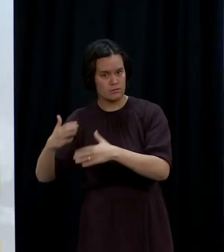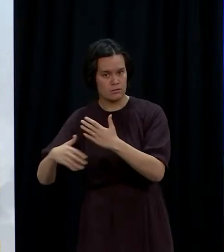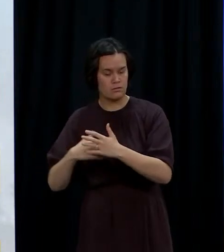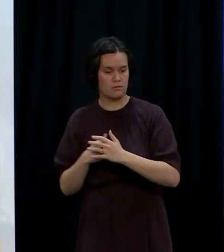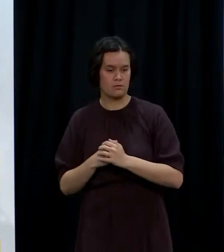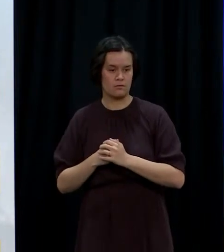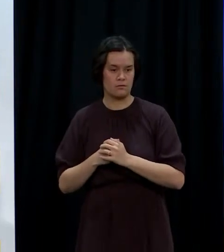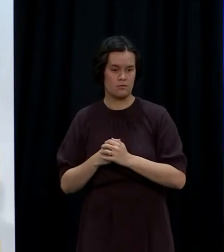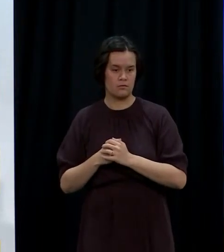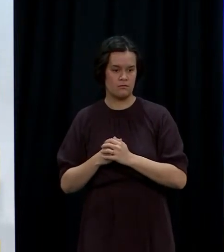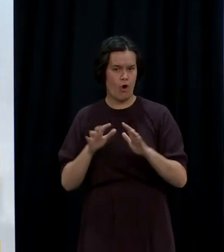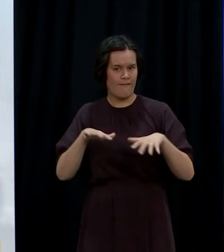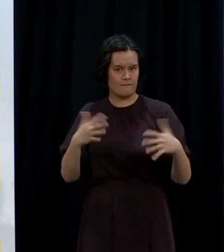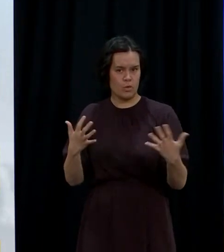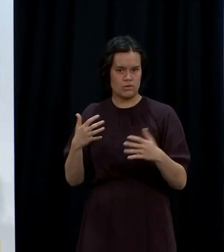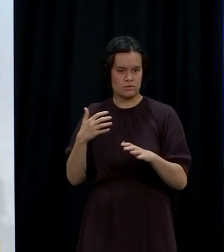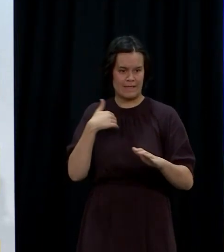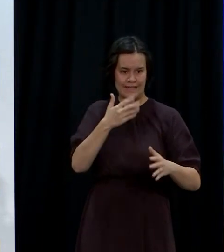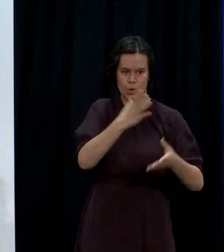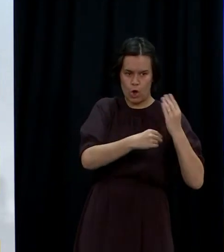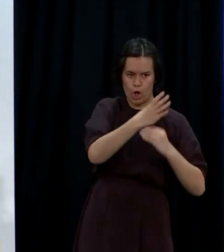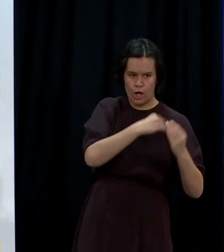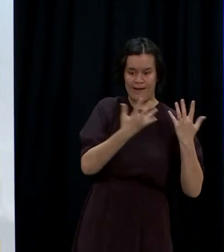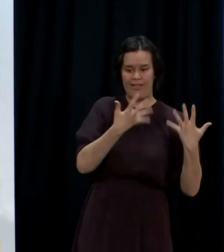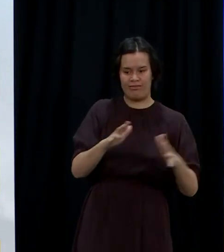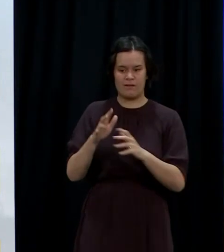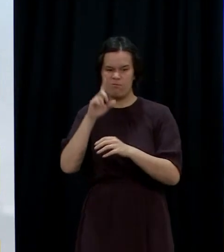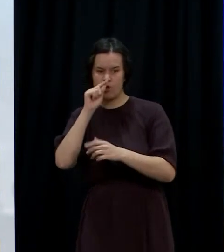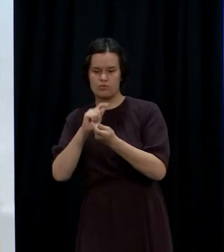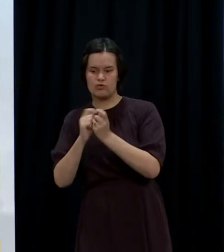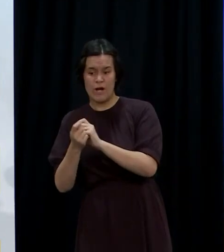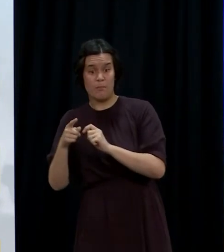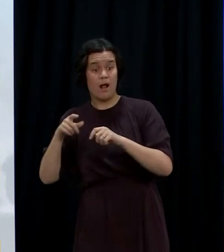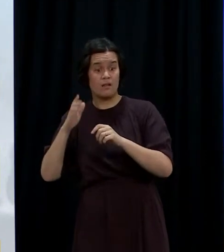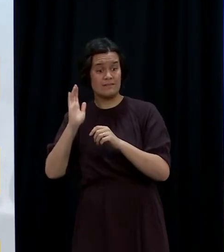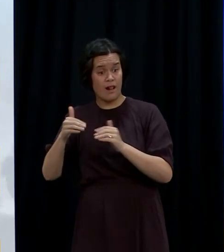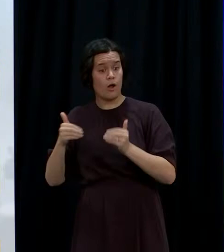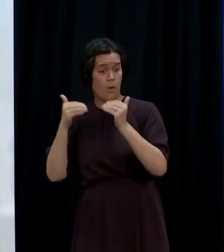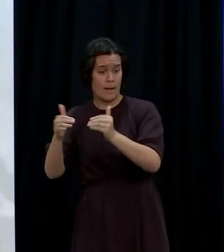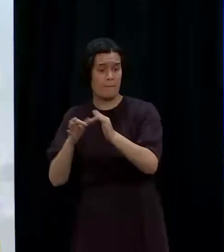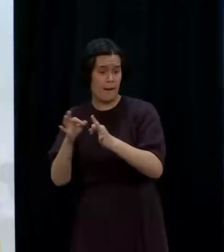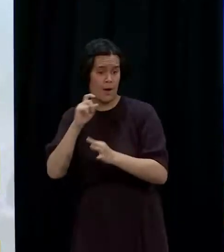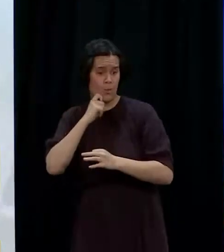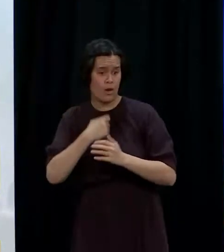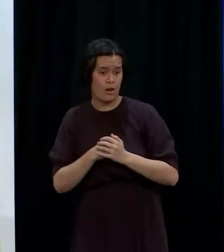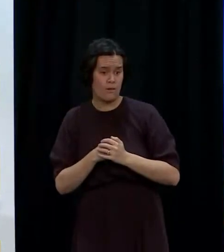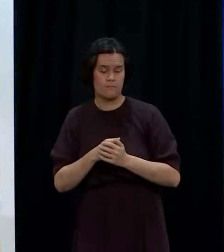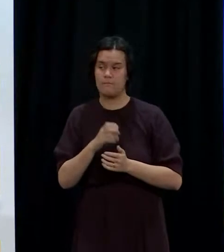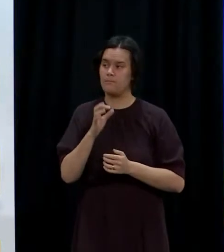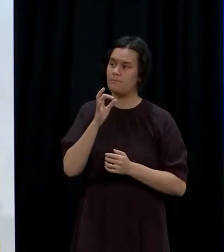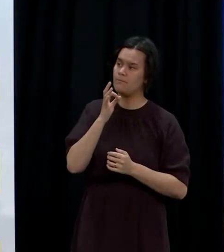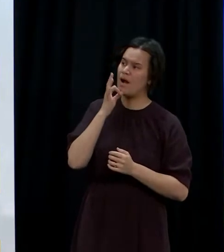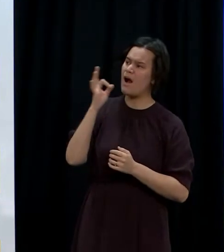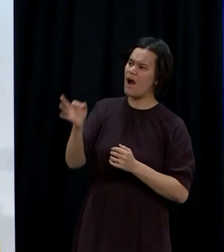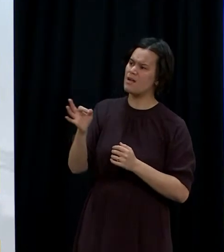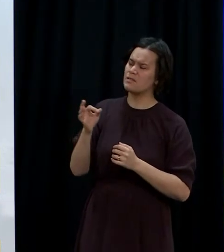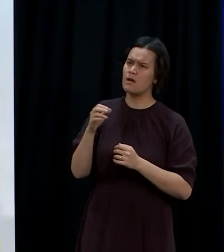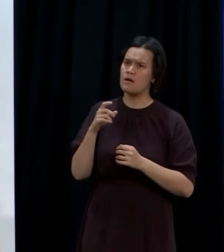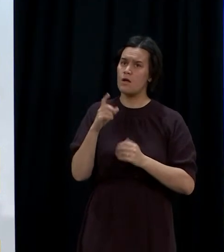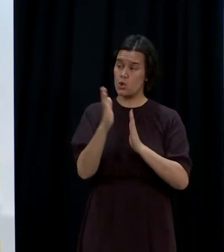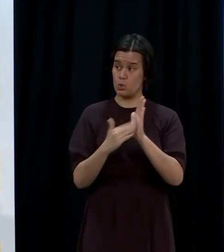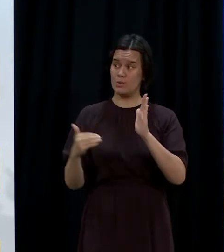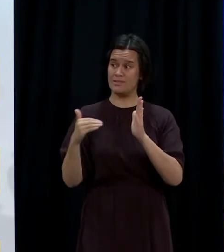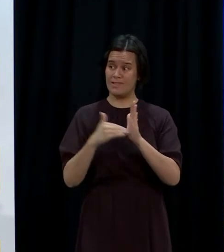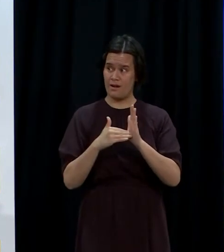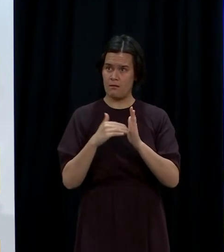in a Delta environment, but we've got to keep learning. What Jason was asking before about the inability of this government to plan in long term, that